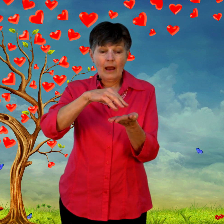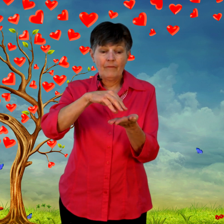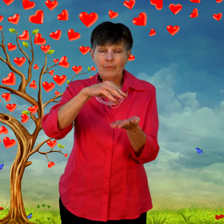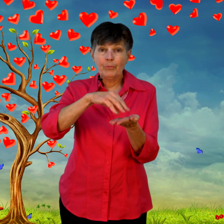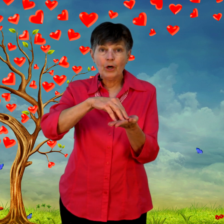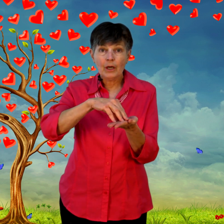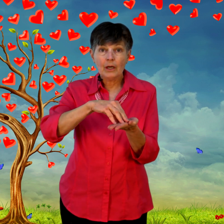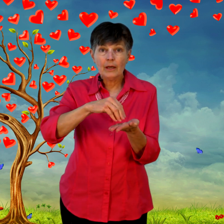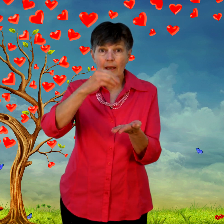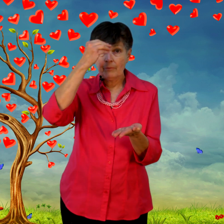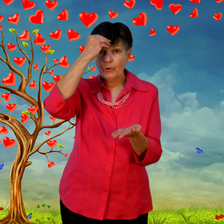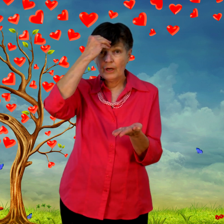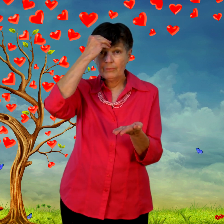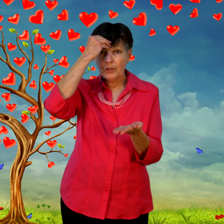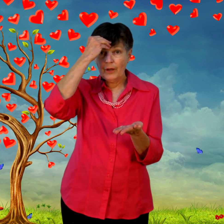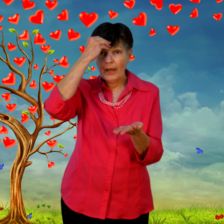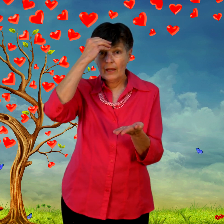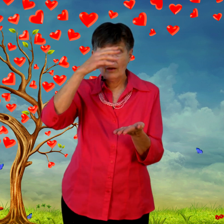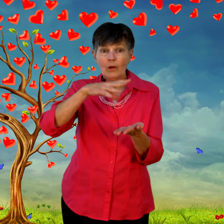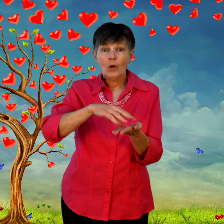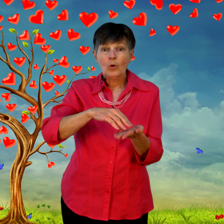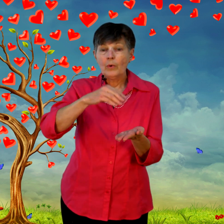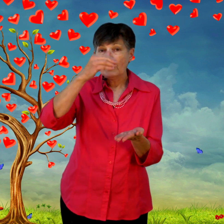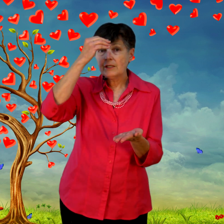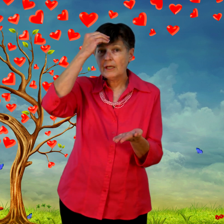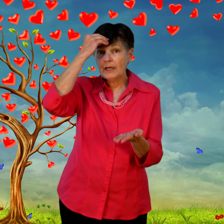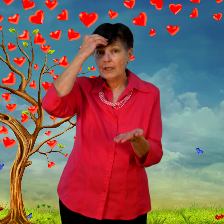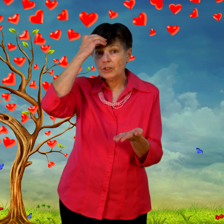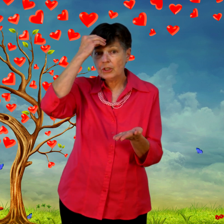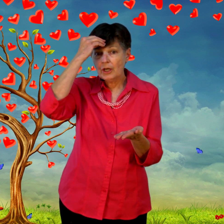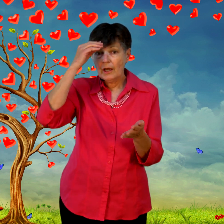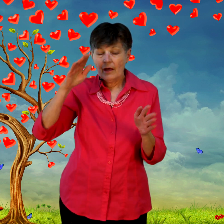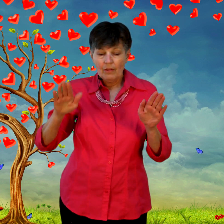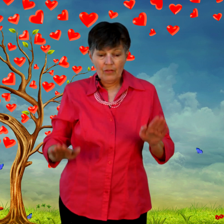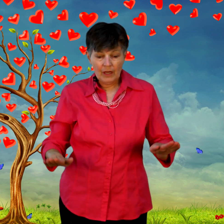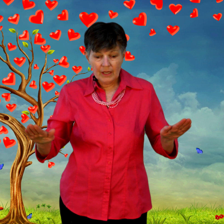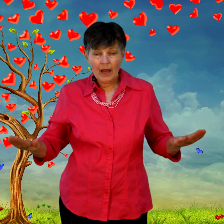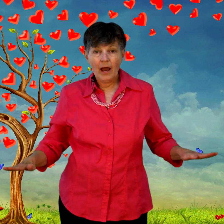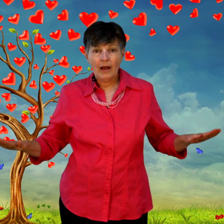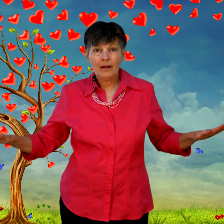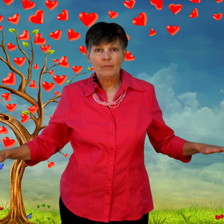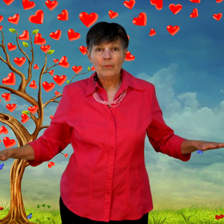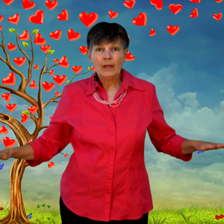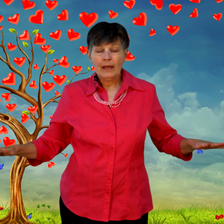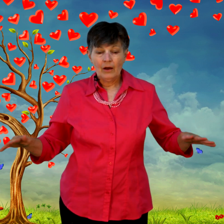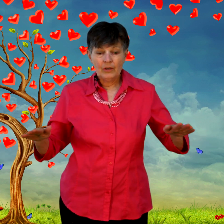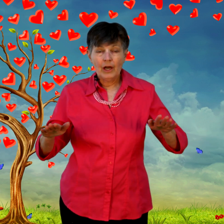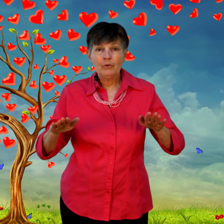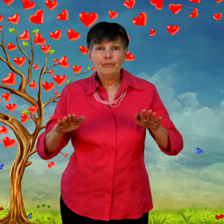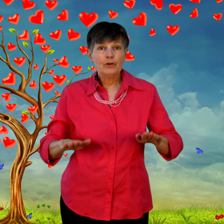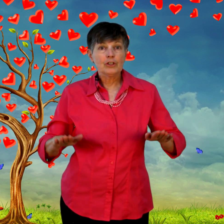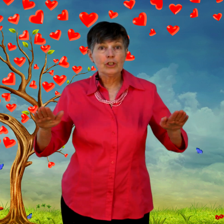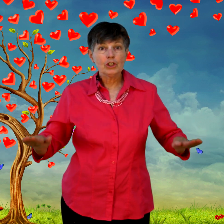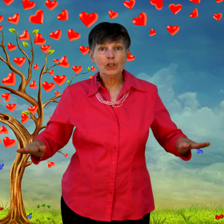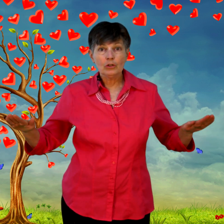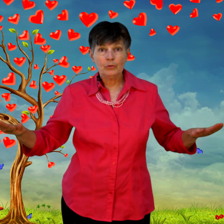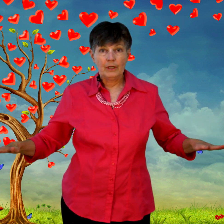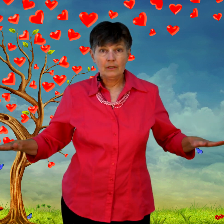off a book and put it up to your head. We teach the young. Now young refers to children.